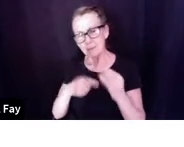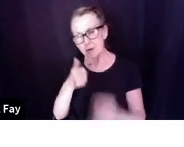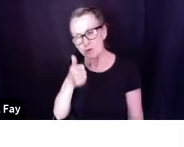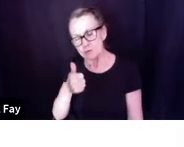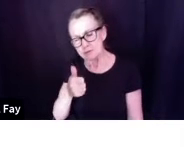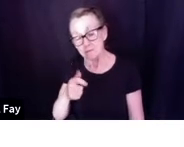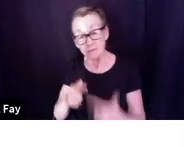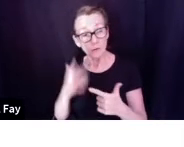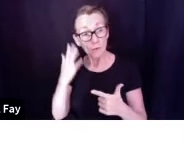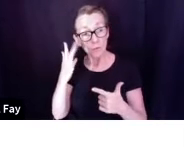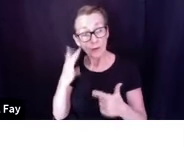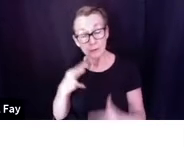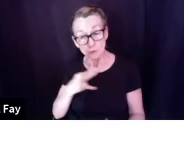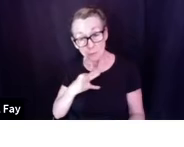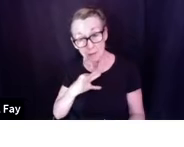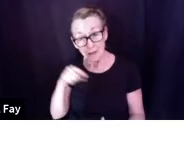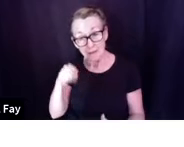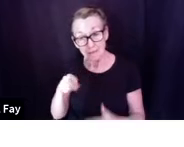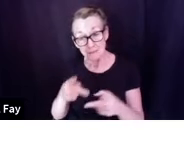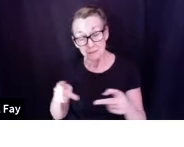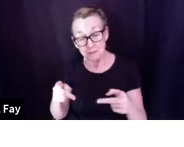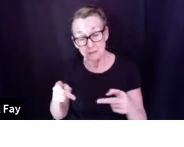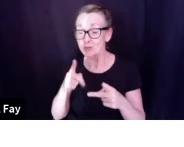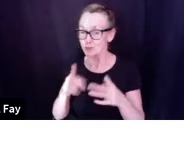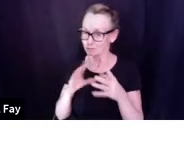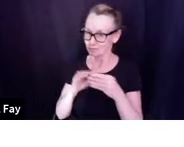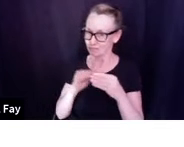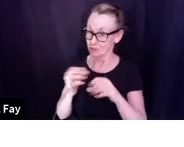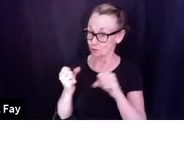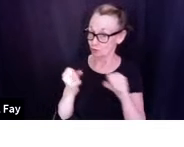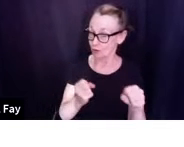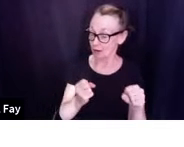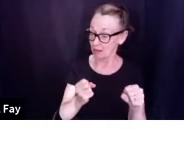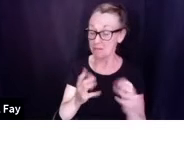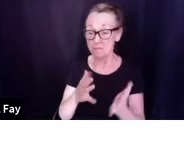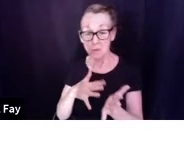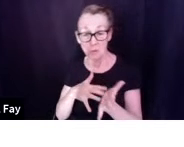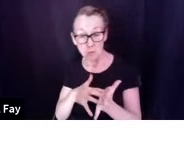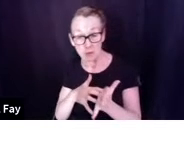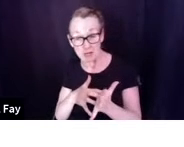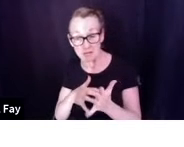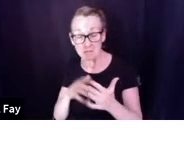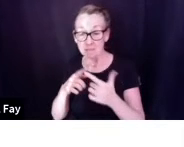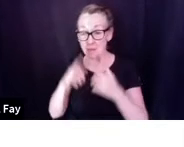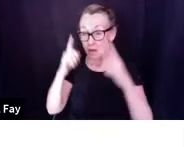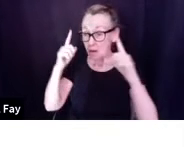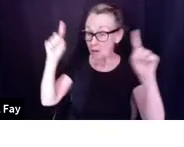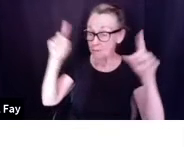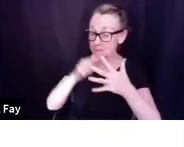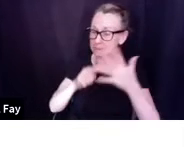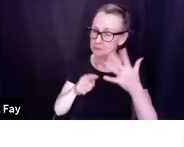Your strengths, your weaknesses, your accomplishments. So those you can study up on, right?